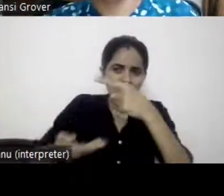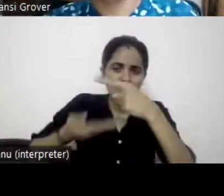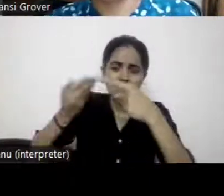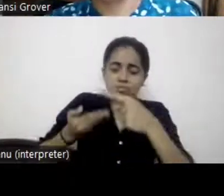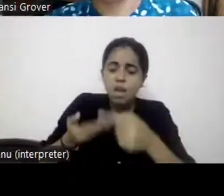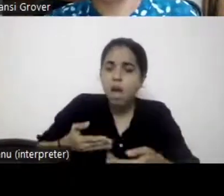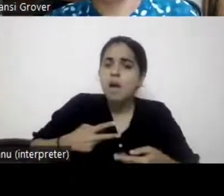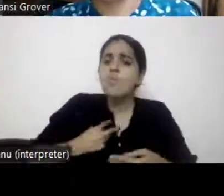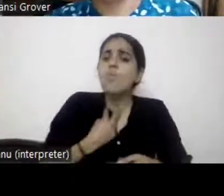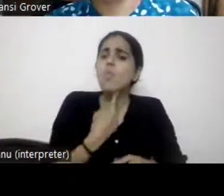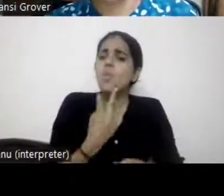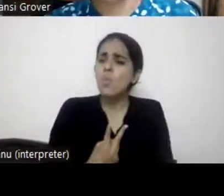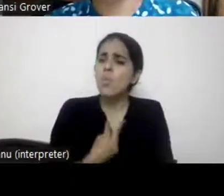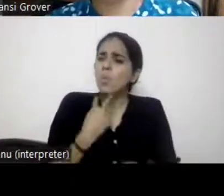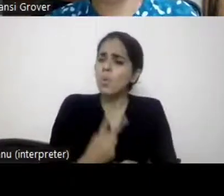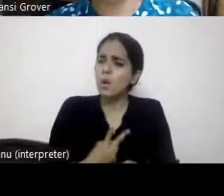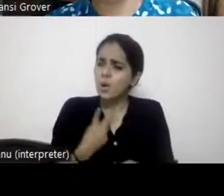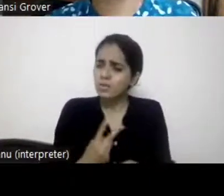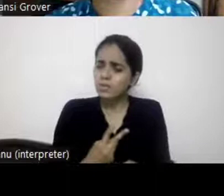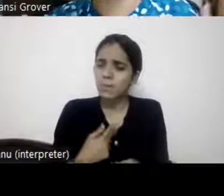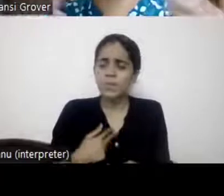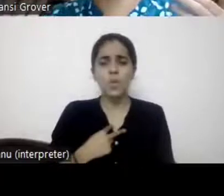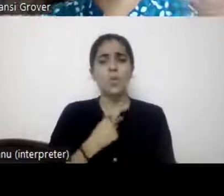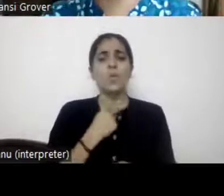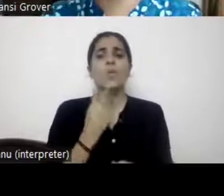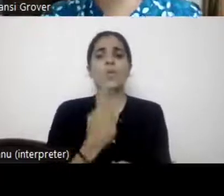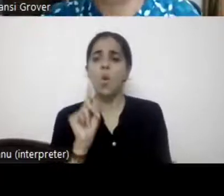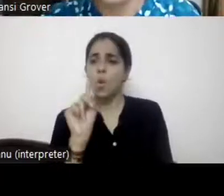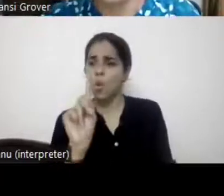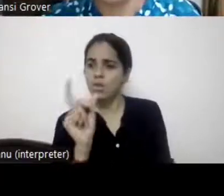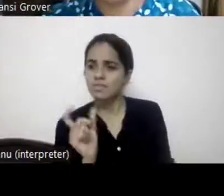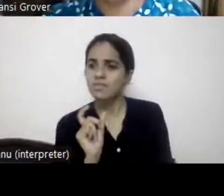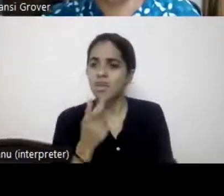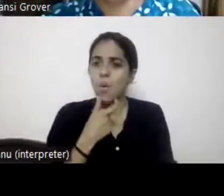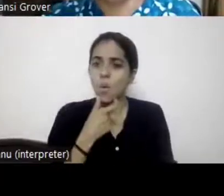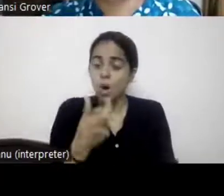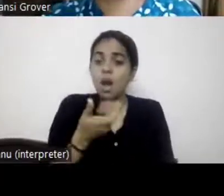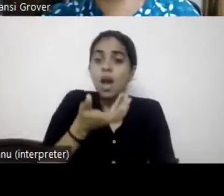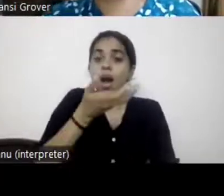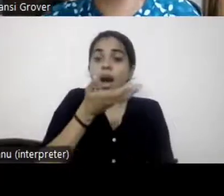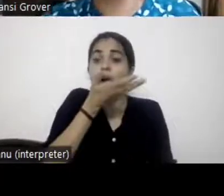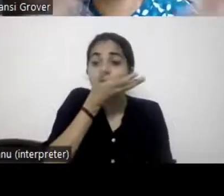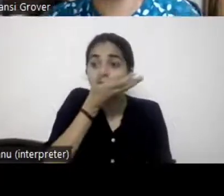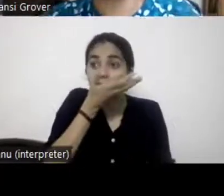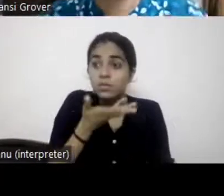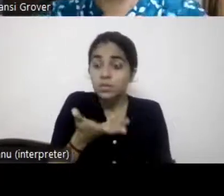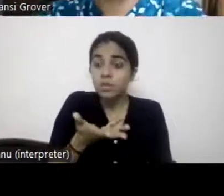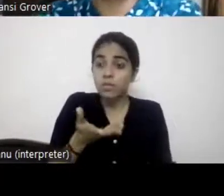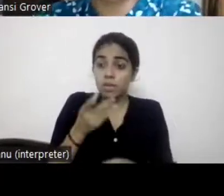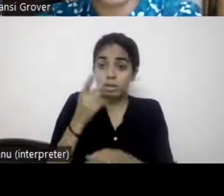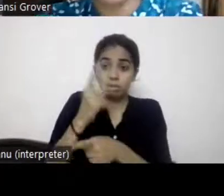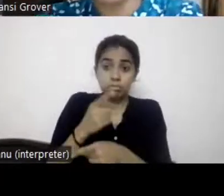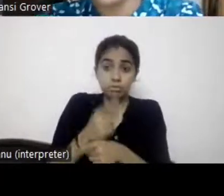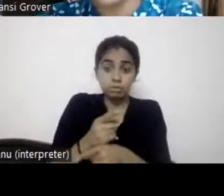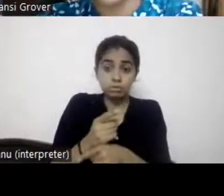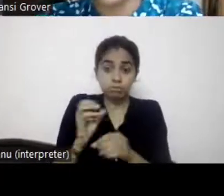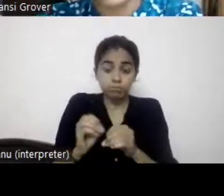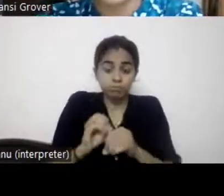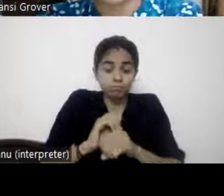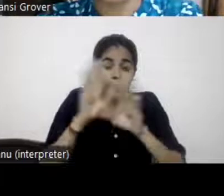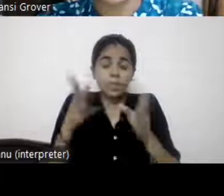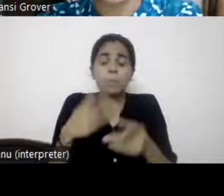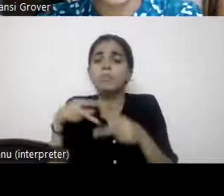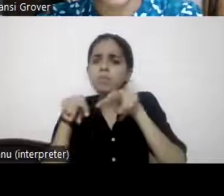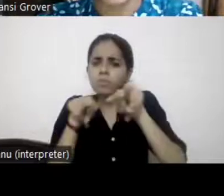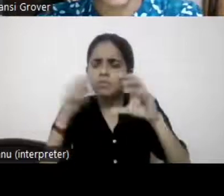out. And when she speaks out the first word, water, I think that is the scene that maybe we can look